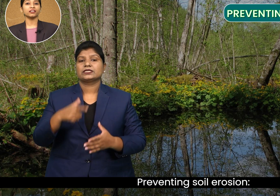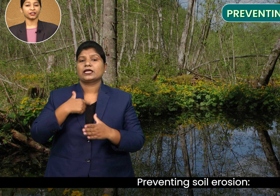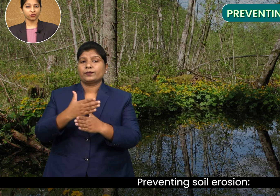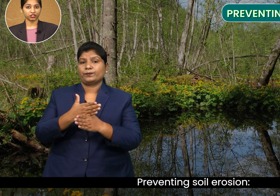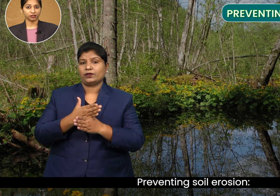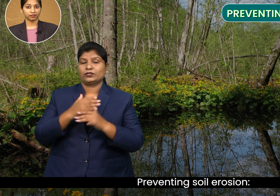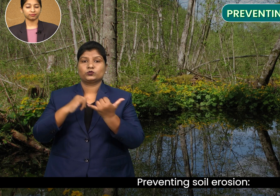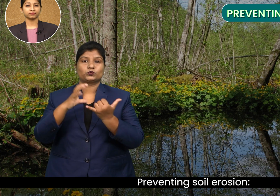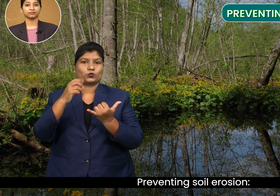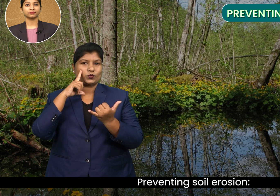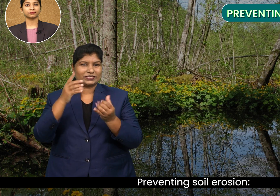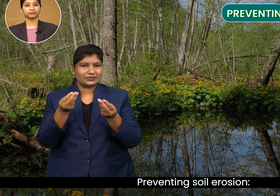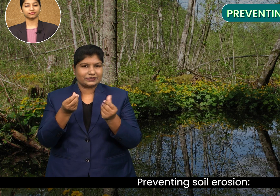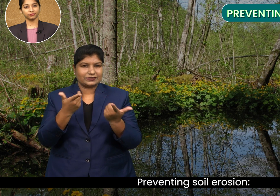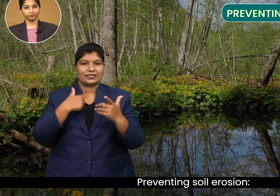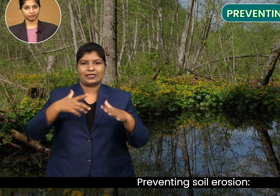preventing soil erosion.